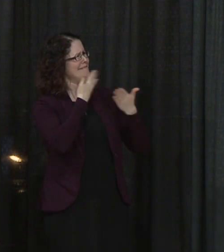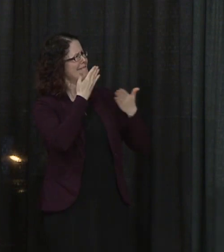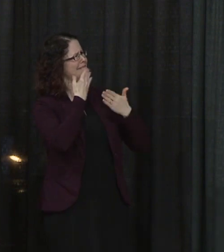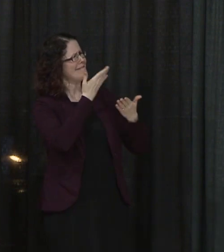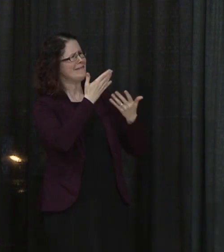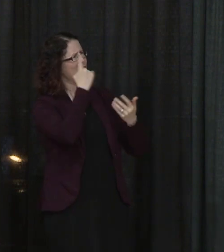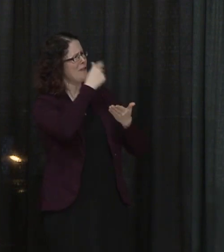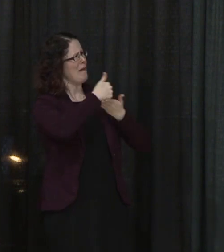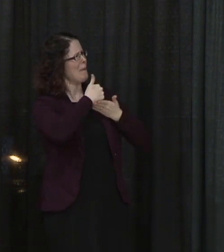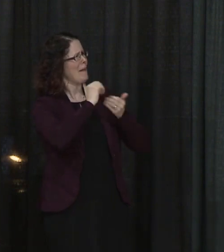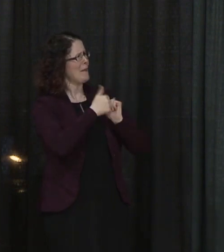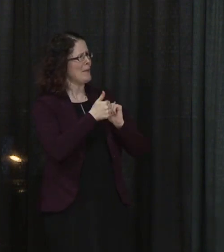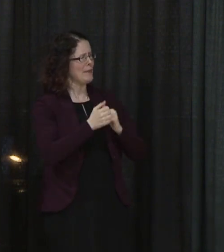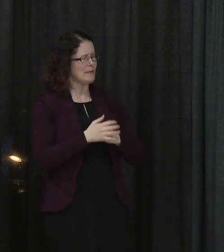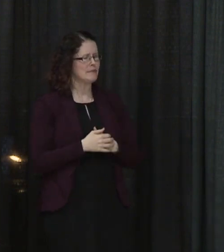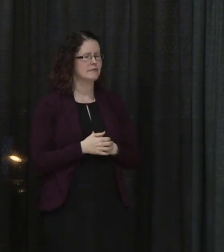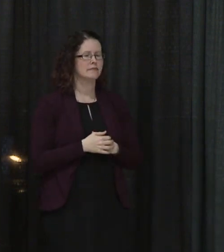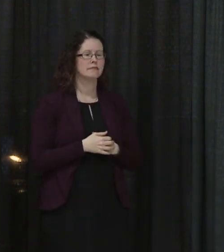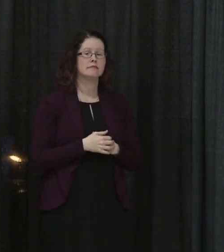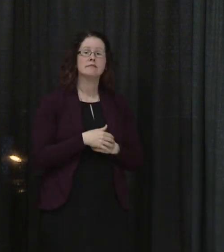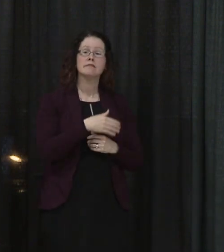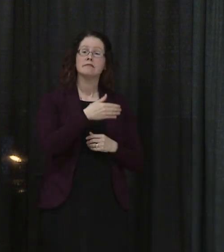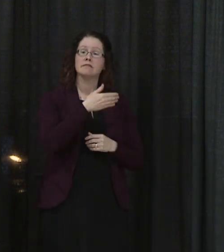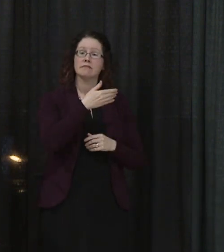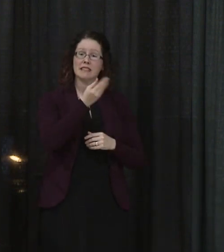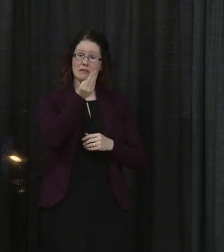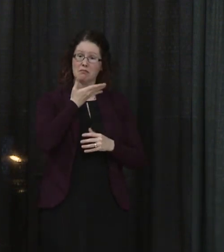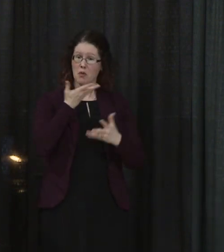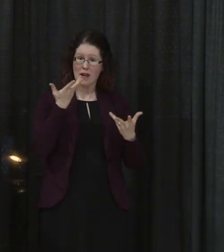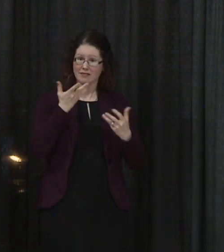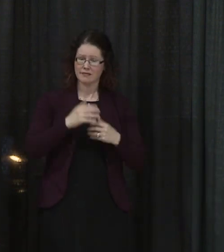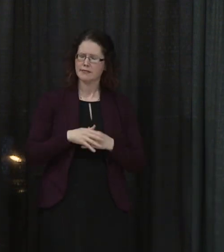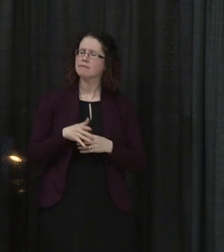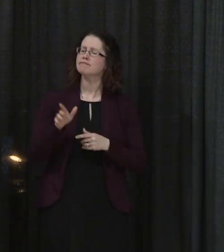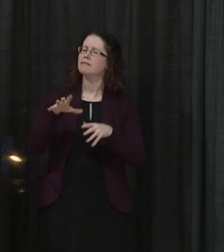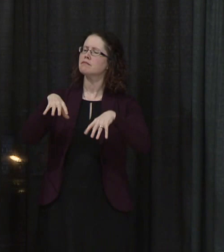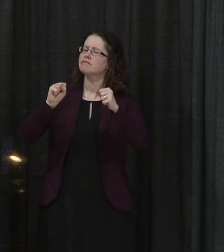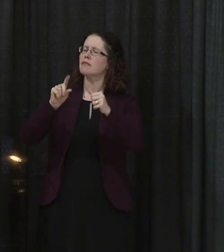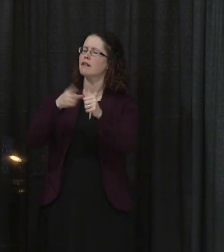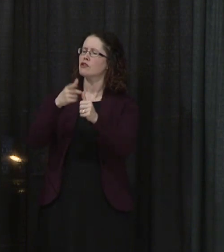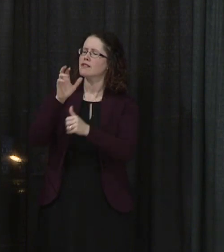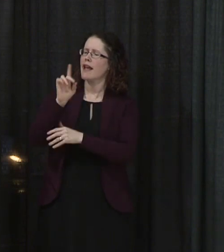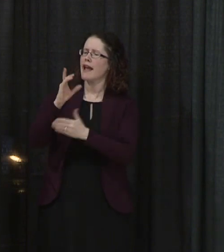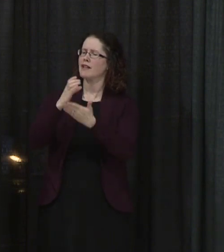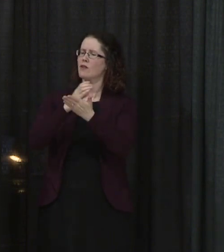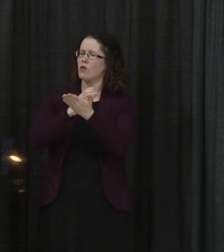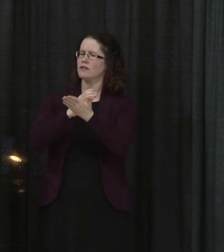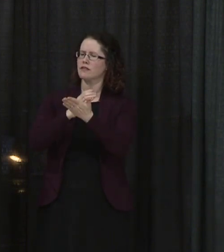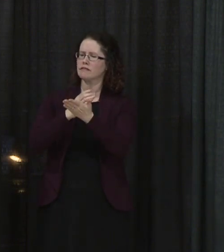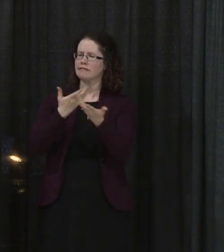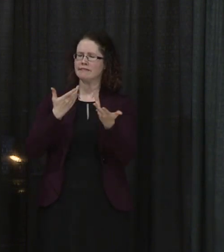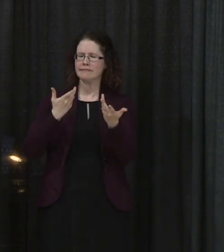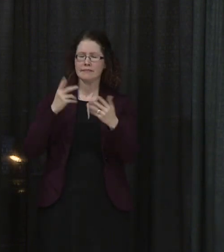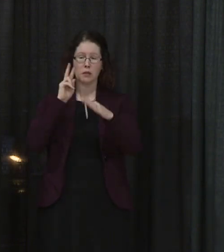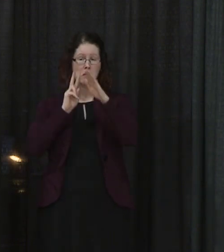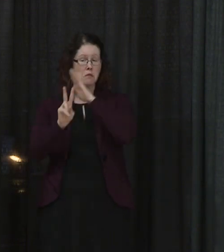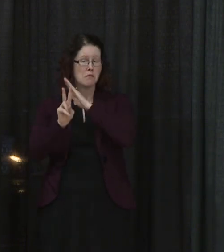"Please, someday take a first aid course, because you'll never know when you're going to need those skills, probably when you least expect